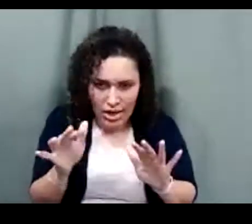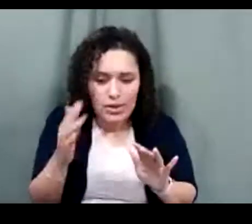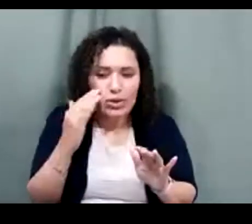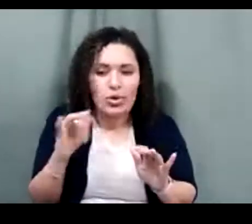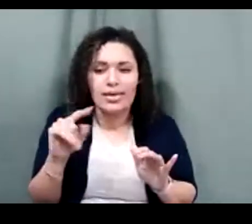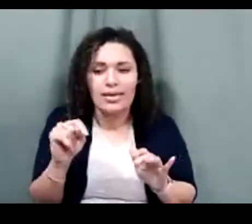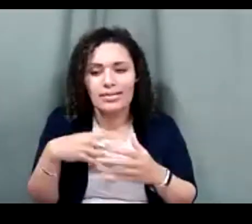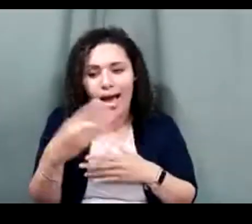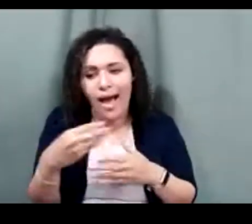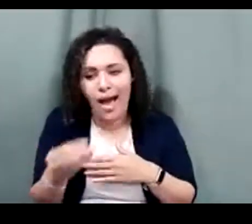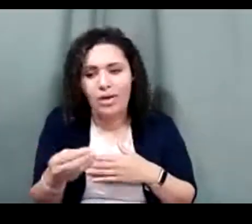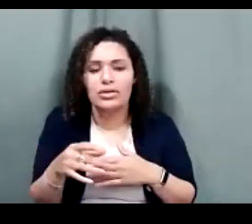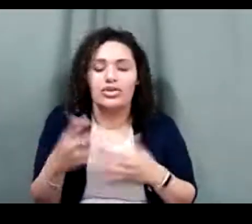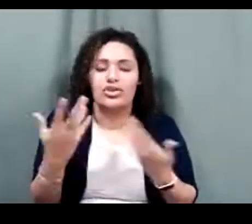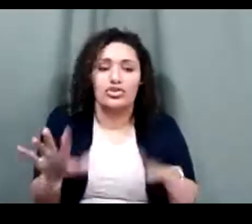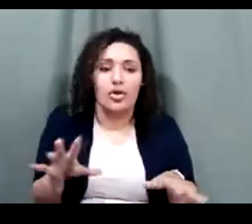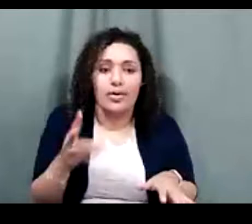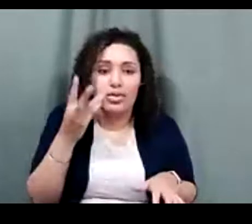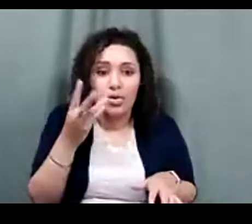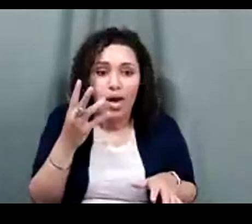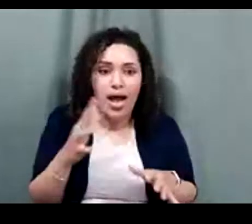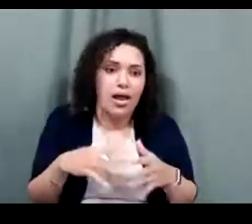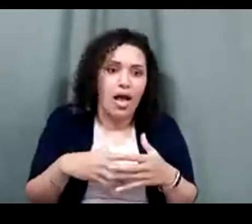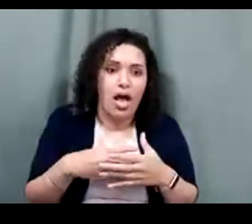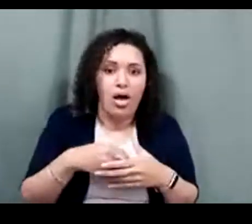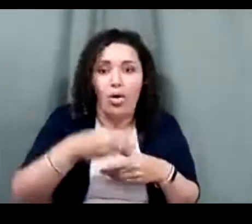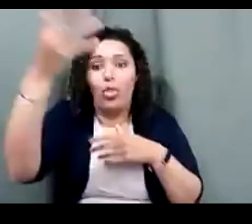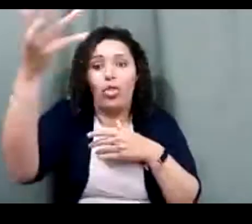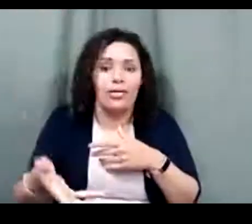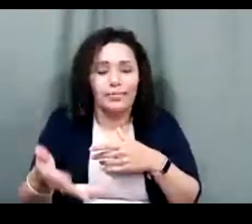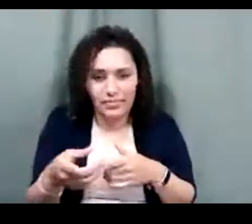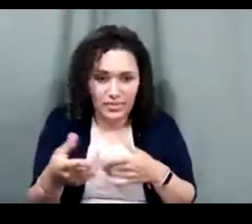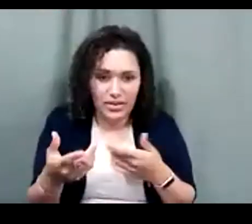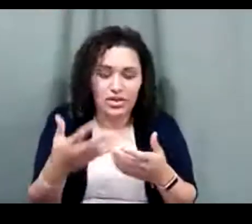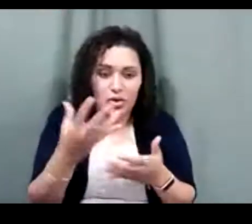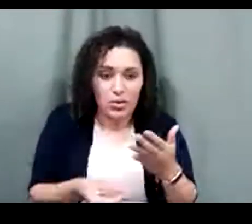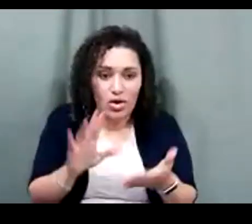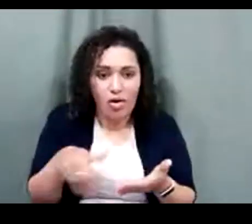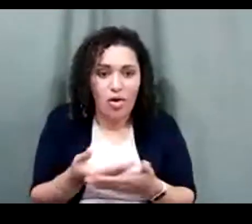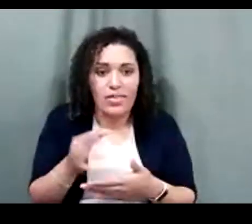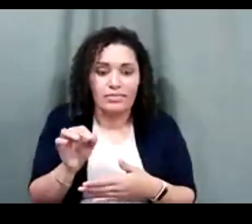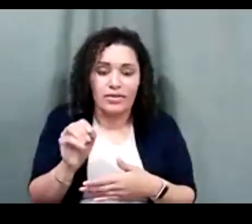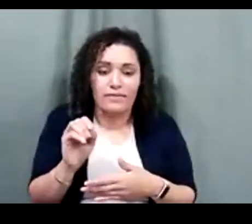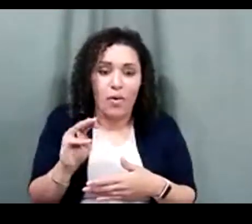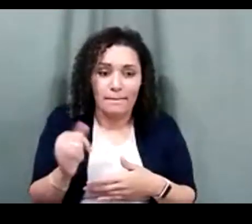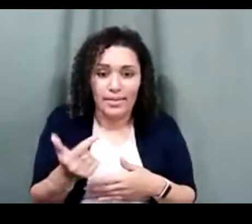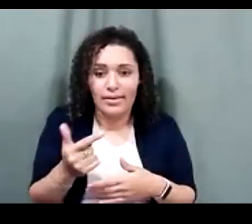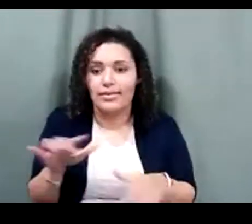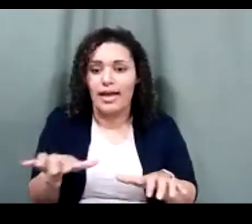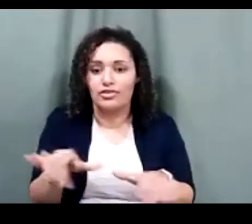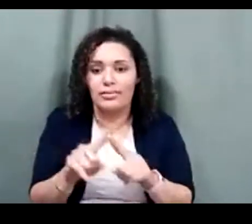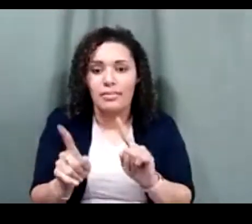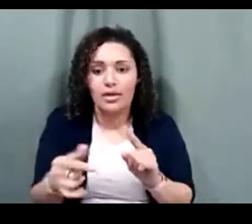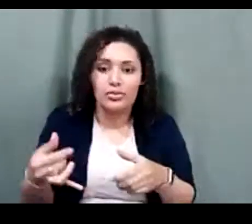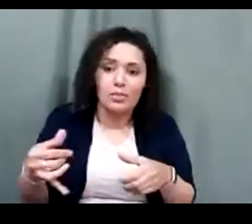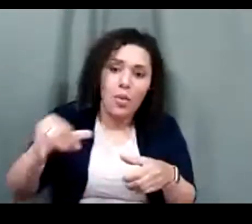out, disgorge it, you don't want the wine to spew all out of the bottle because you lose it all. So there's a foaming action. But then there's also when you pour it into the